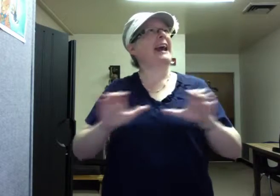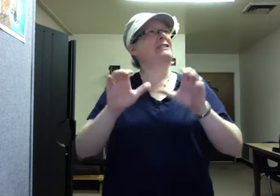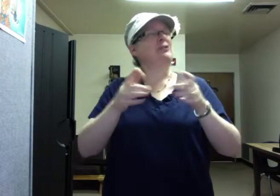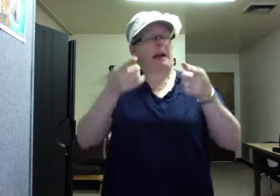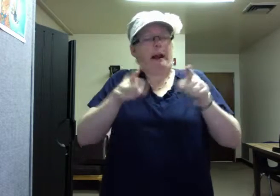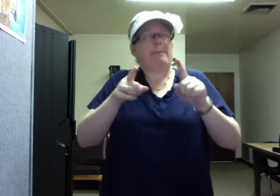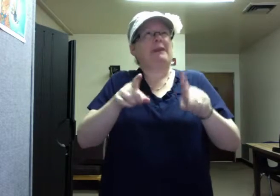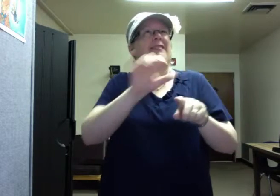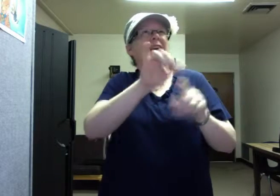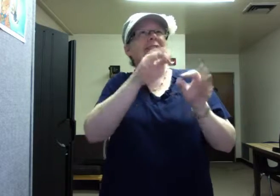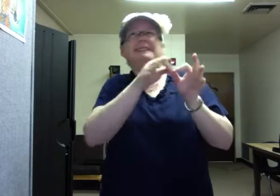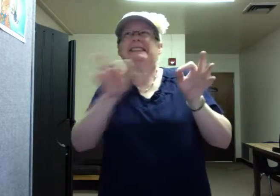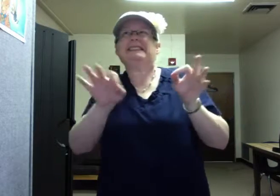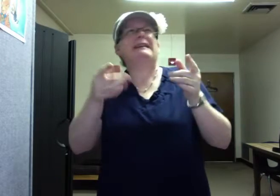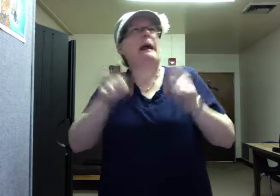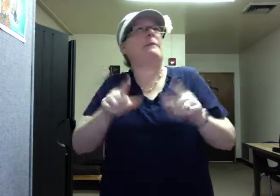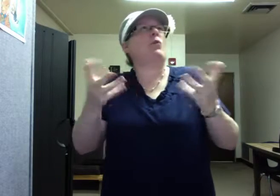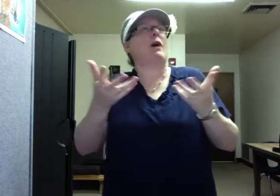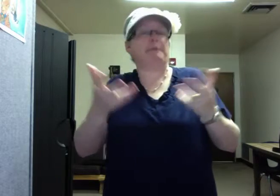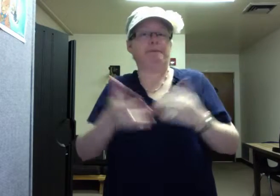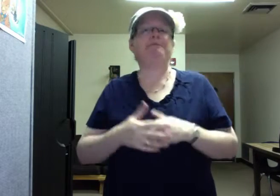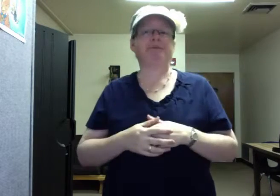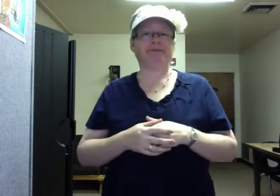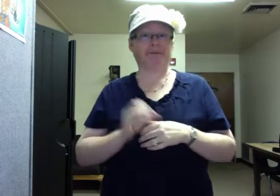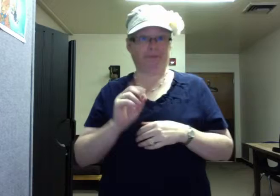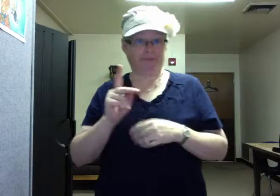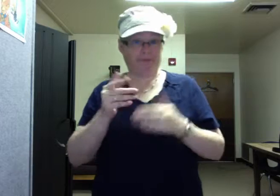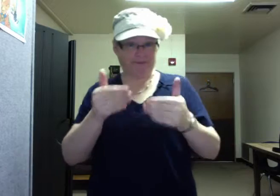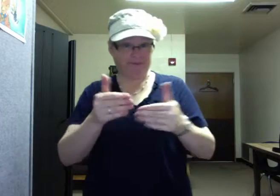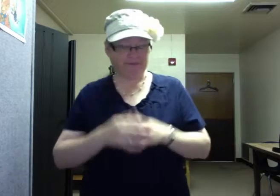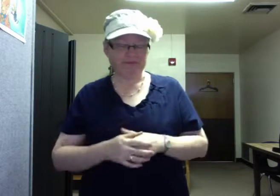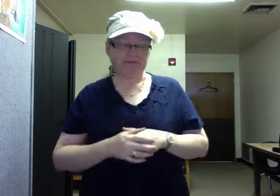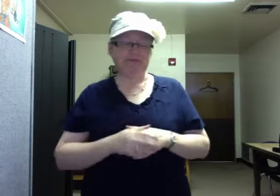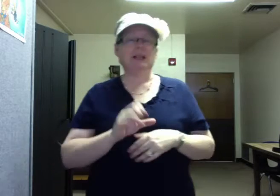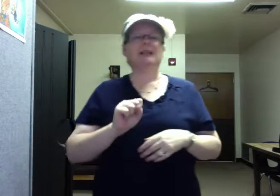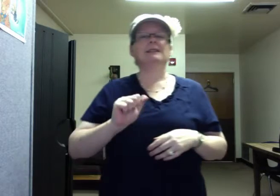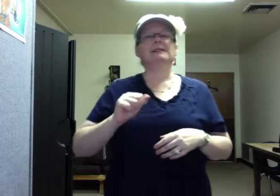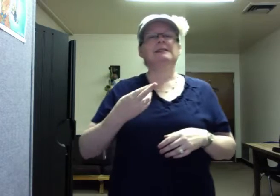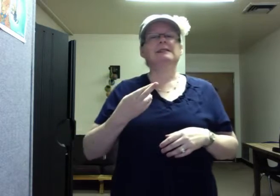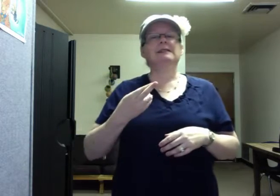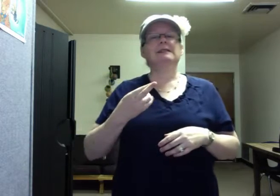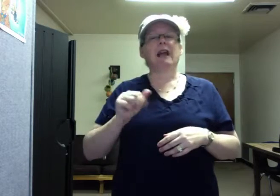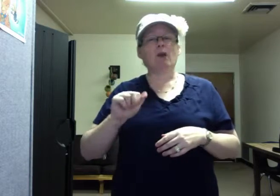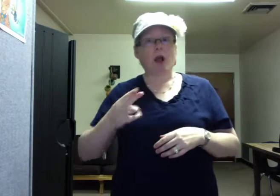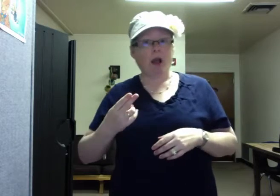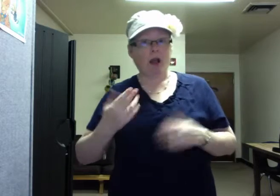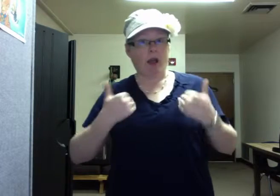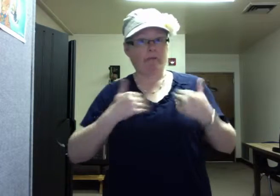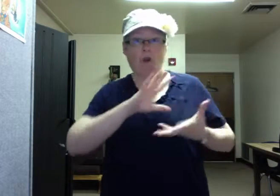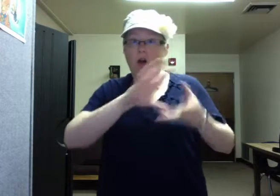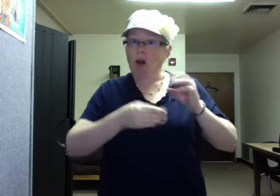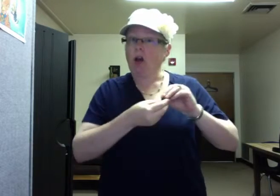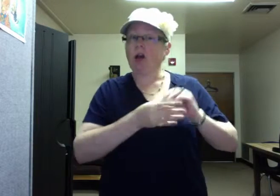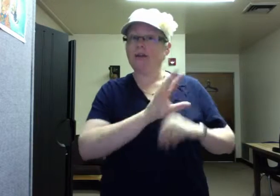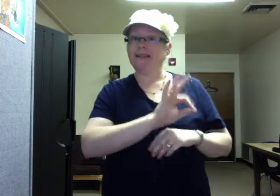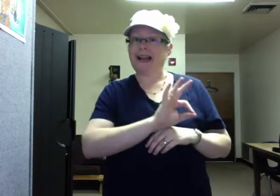problem? So it says, Sarah has a total of 96 DVDs in her household. Some were